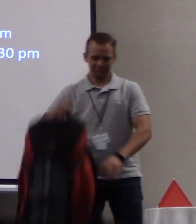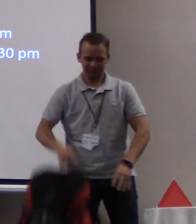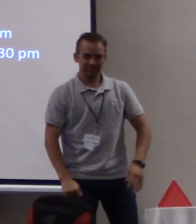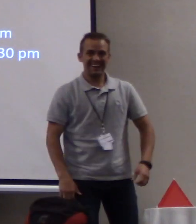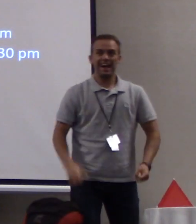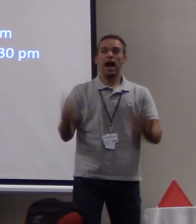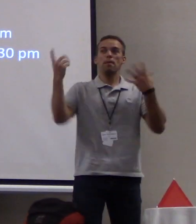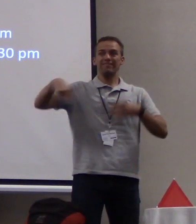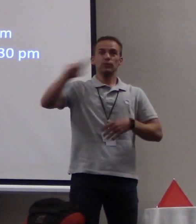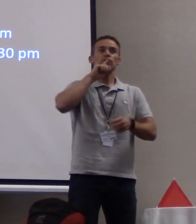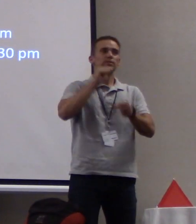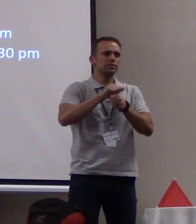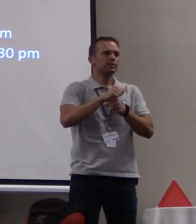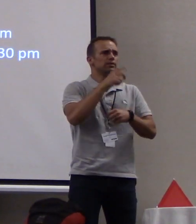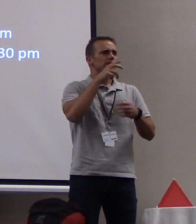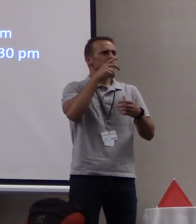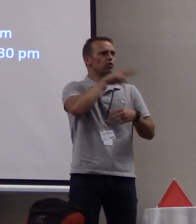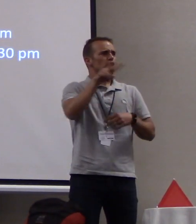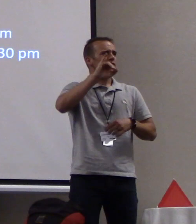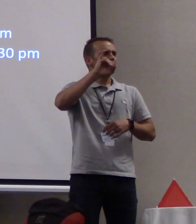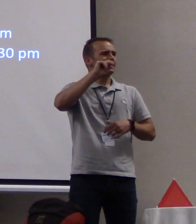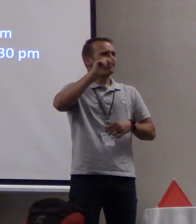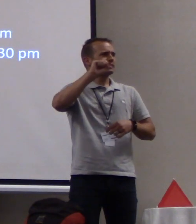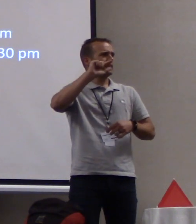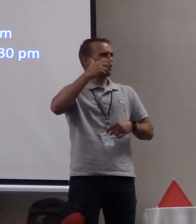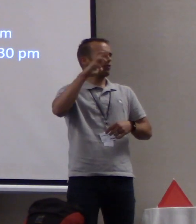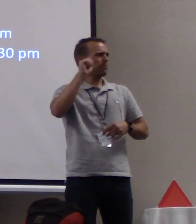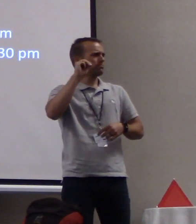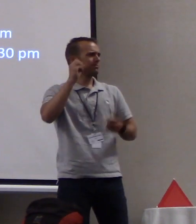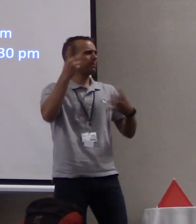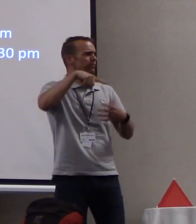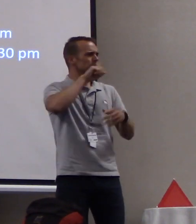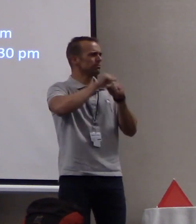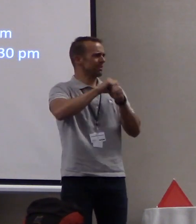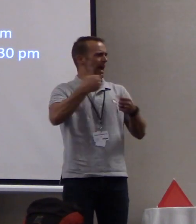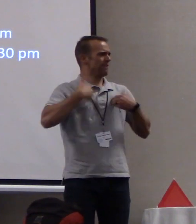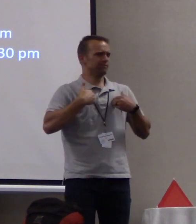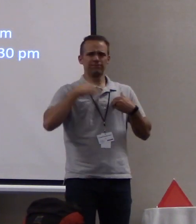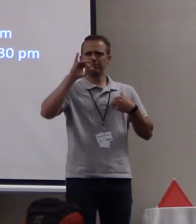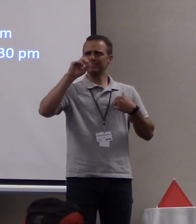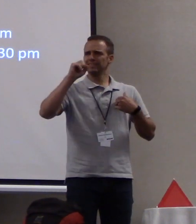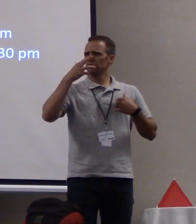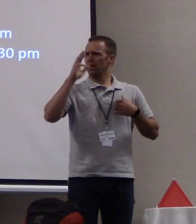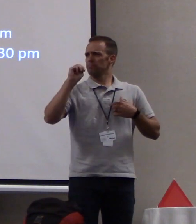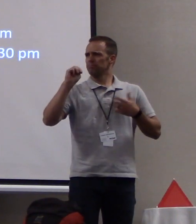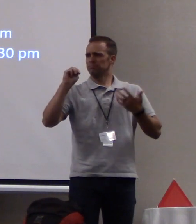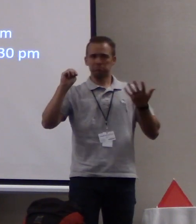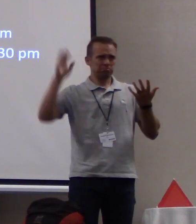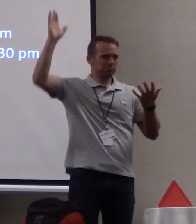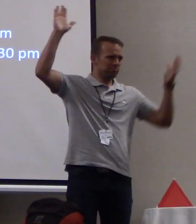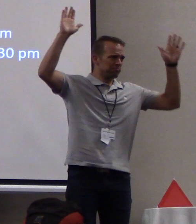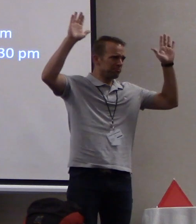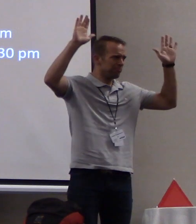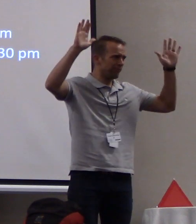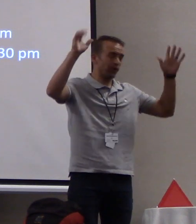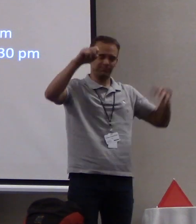Oh, you see this thing? How many of you truly have, well, how many of you guys been on Instagram and have